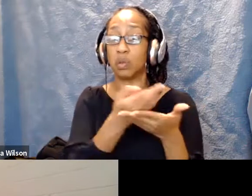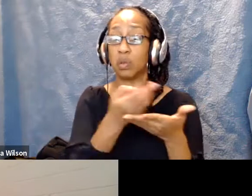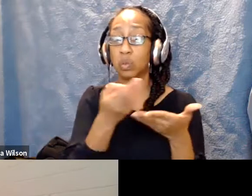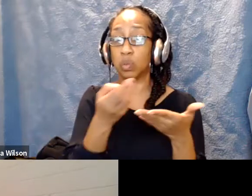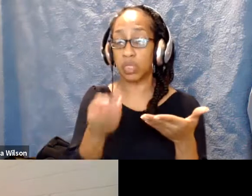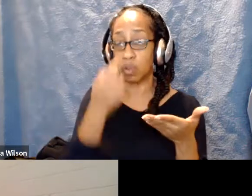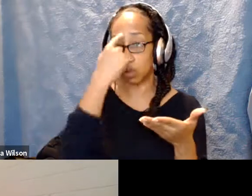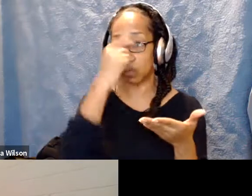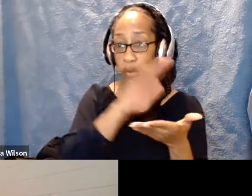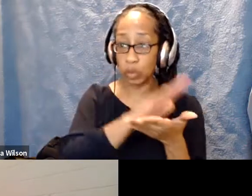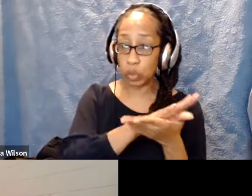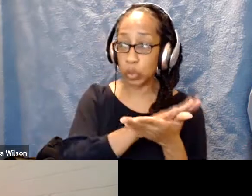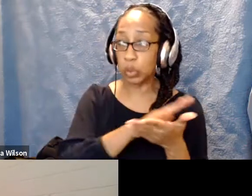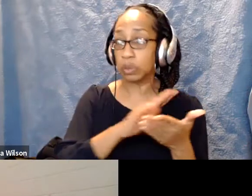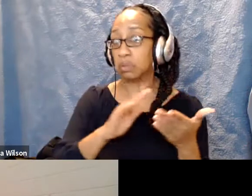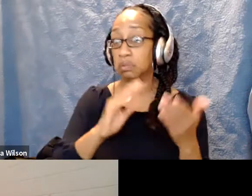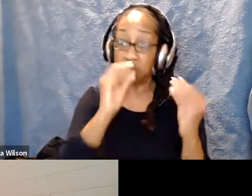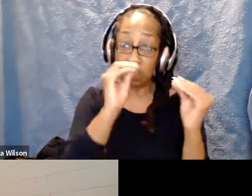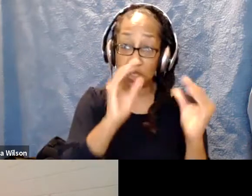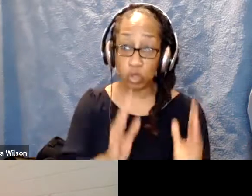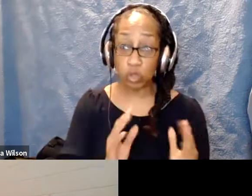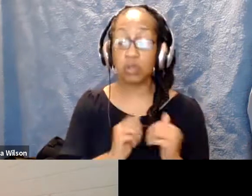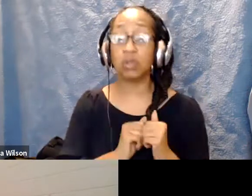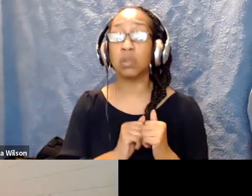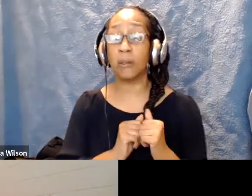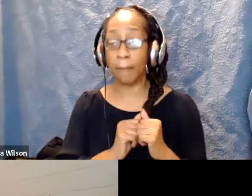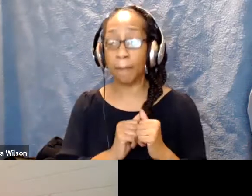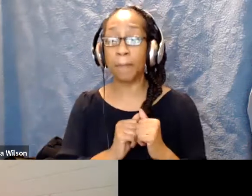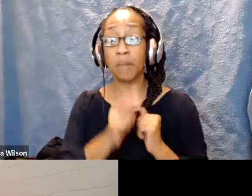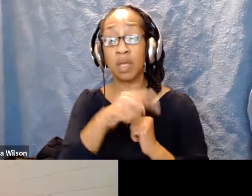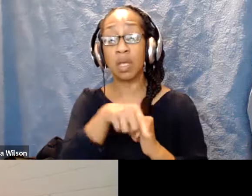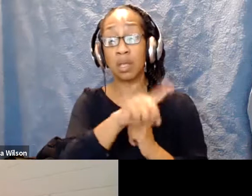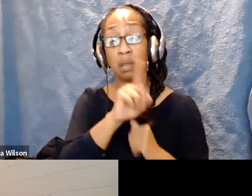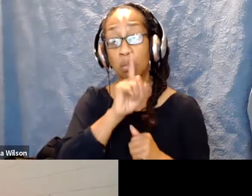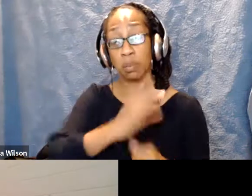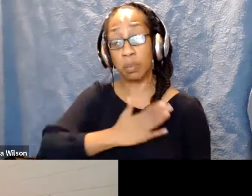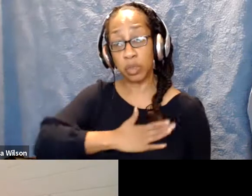the schools and the teachers as well, which I think they appreciate.